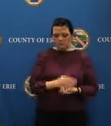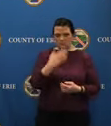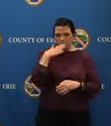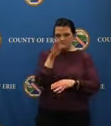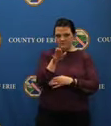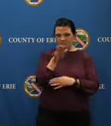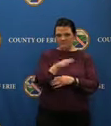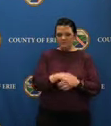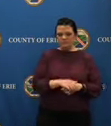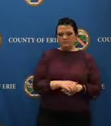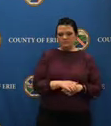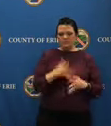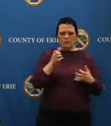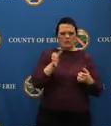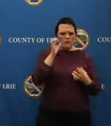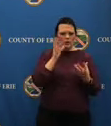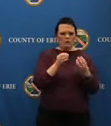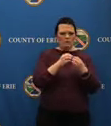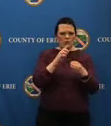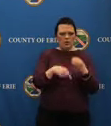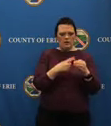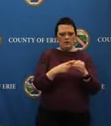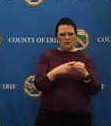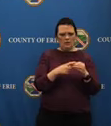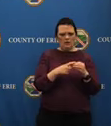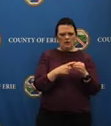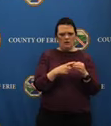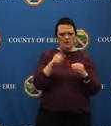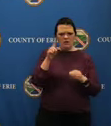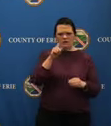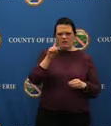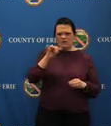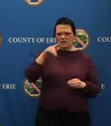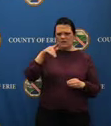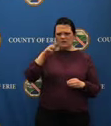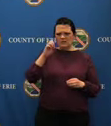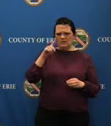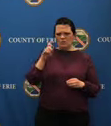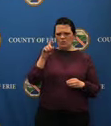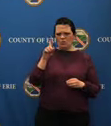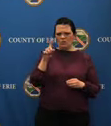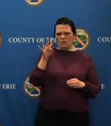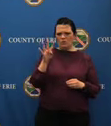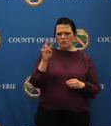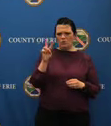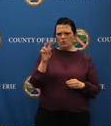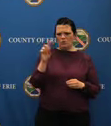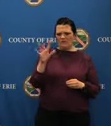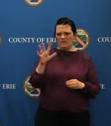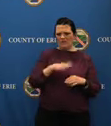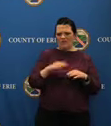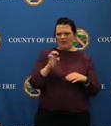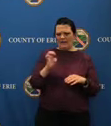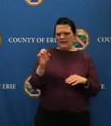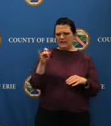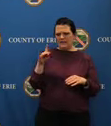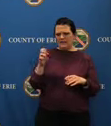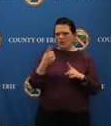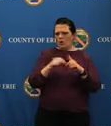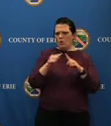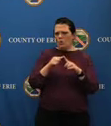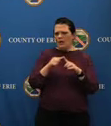Good afternoon. I'd like to hear more about this zip code, 14215 on the east side. When did the